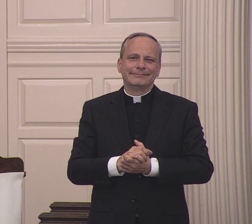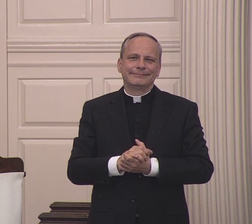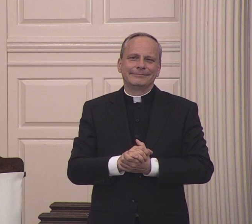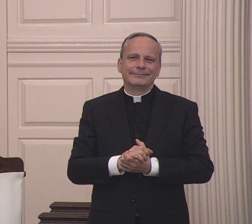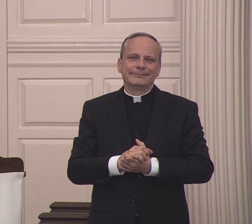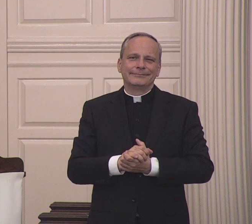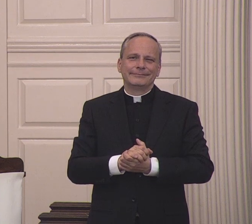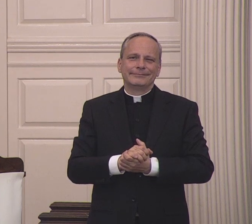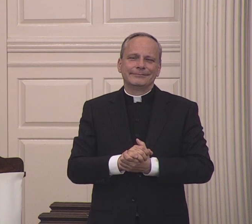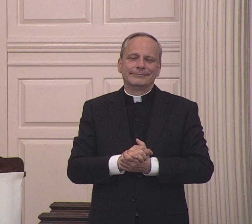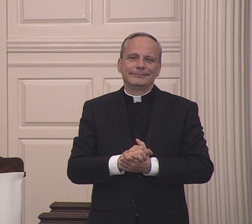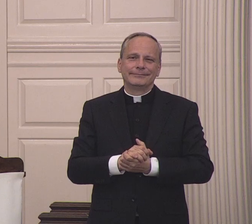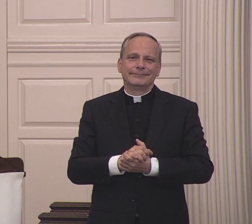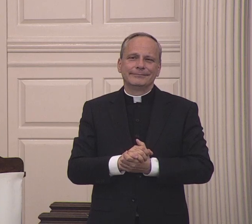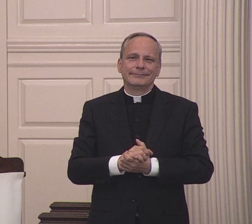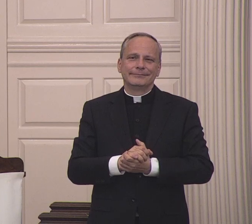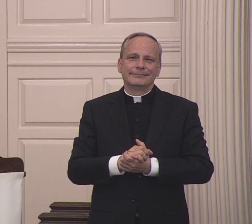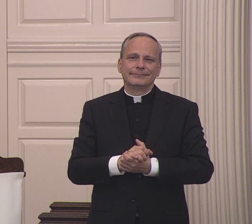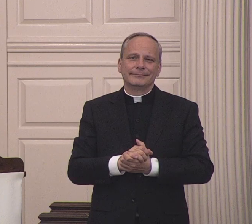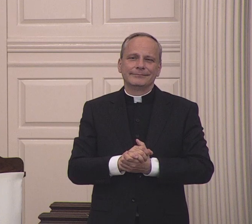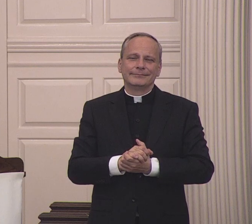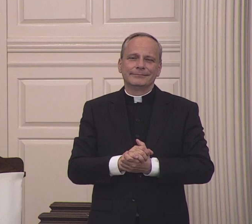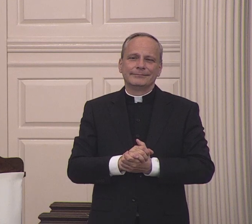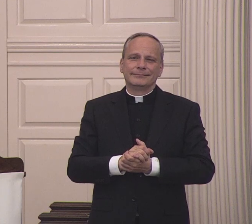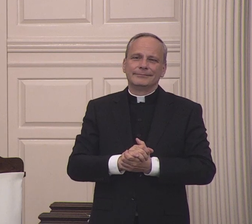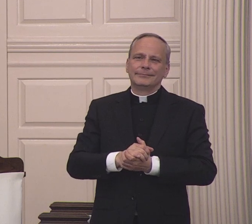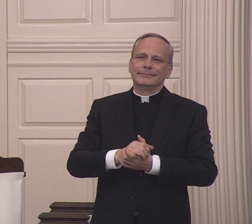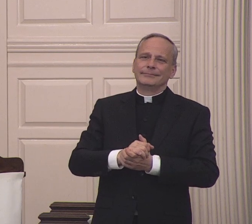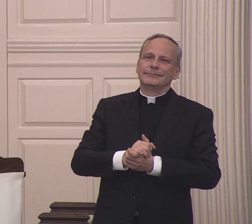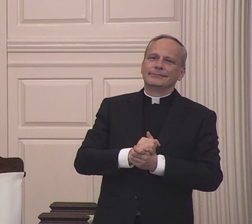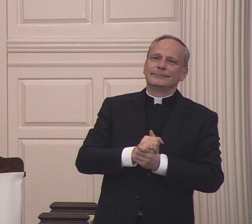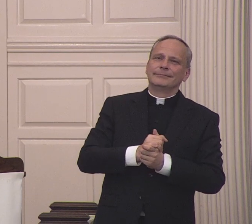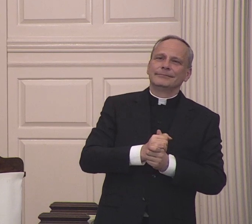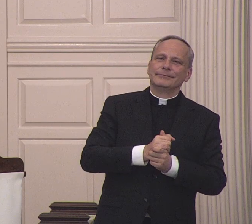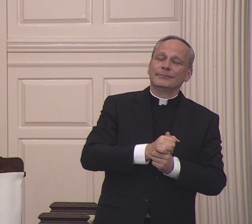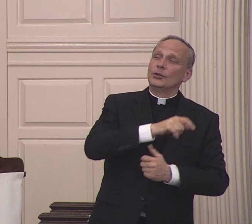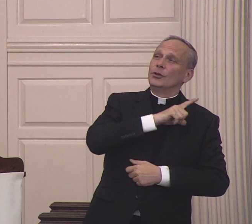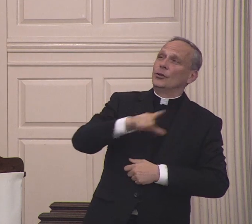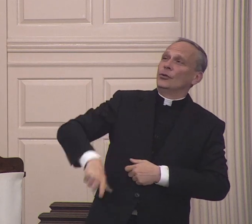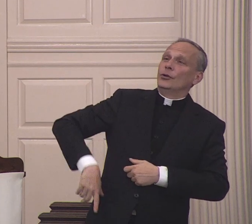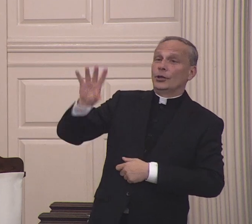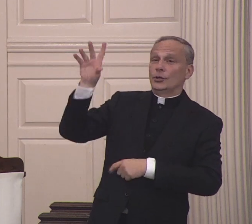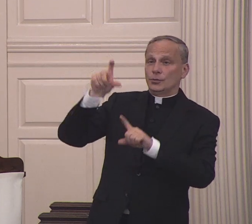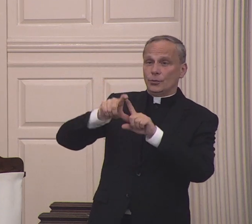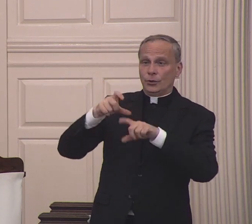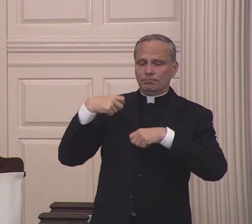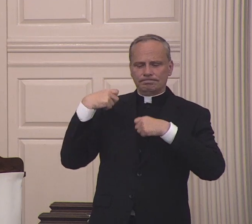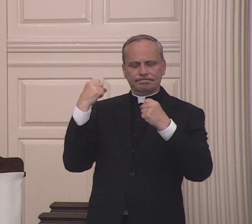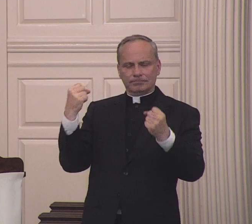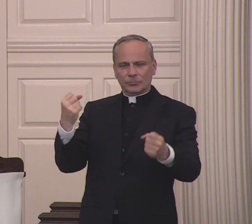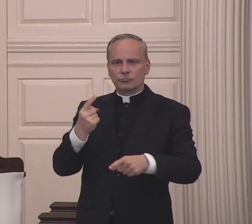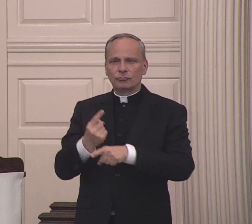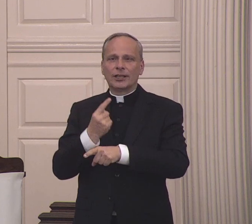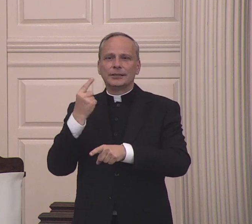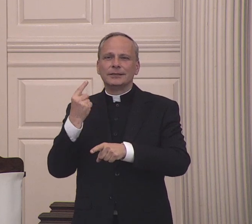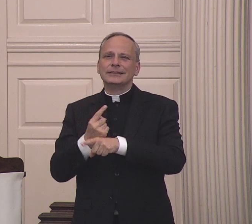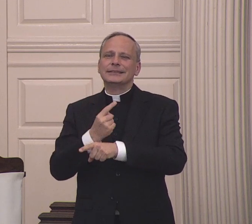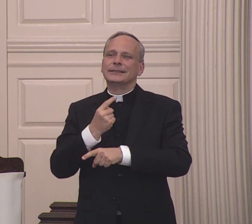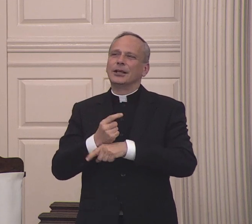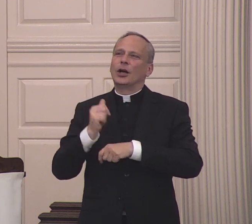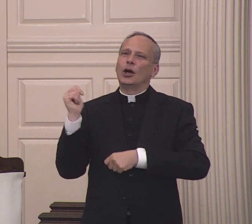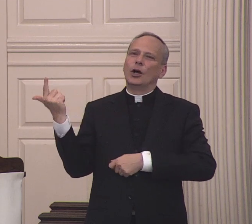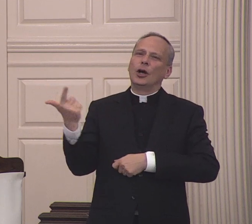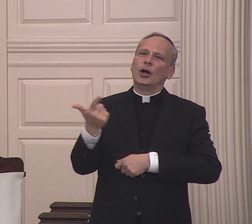own. Upright is the word of the Lord, and all